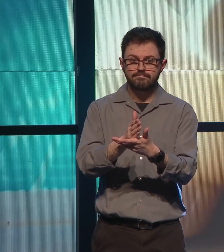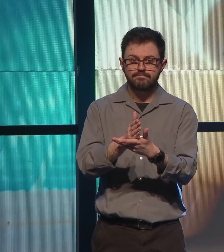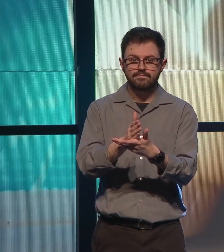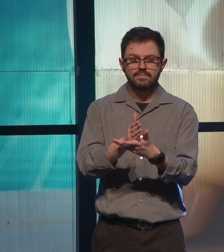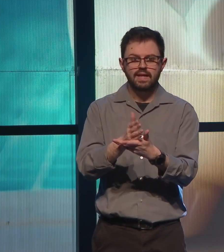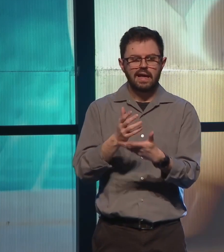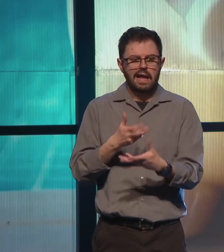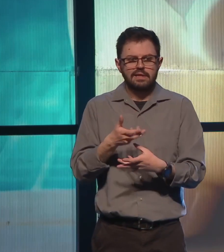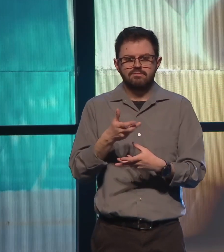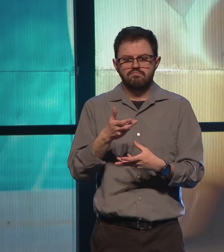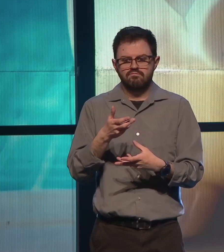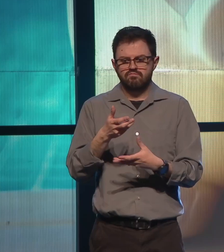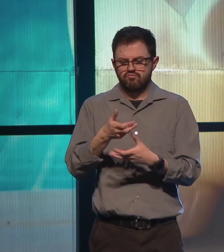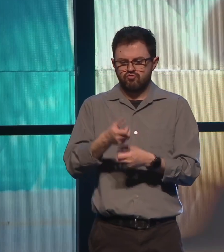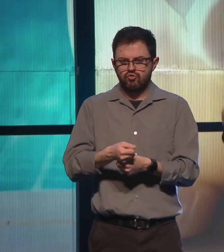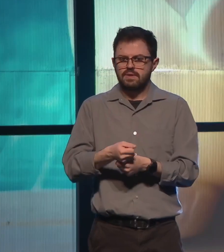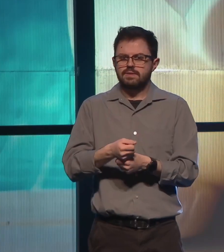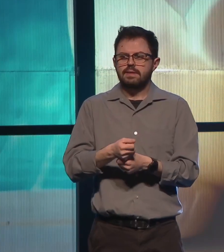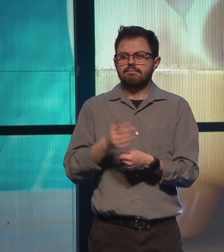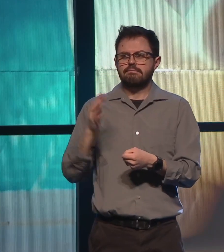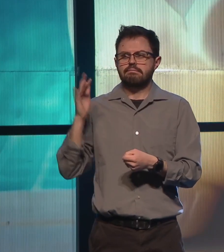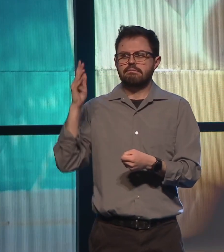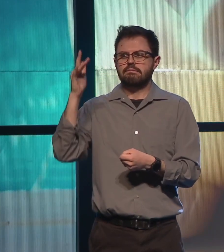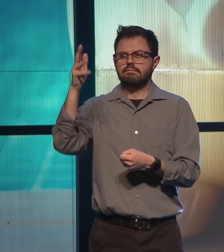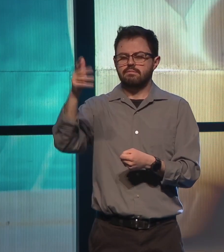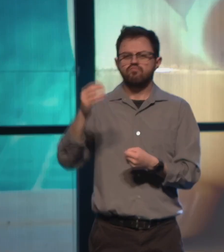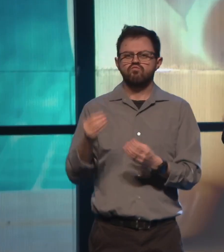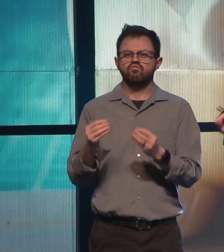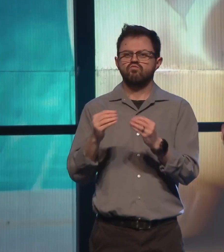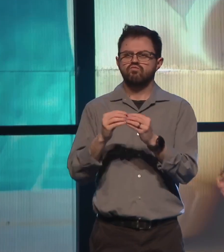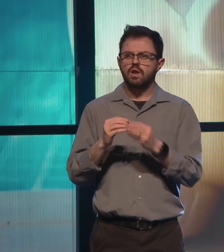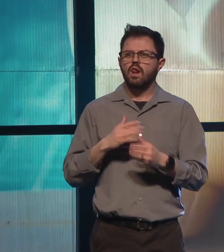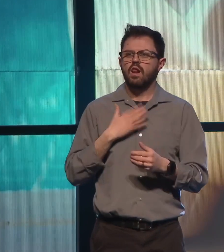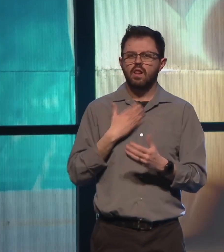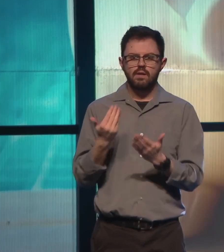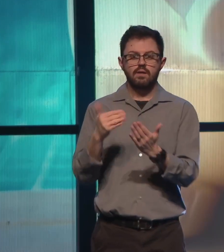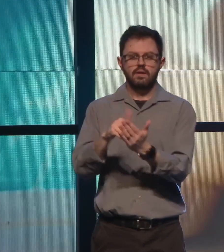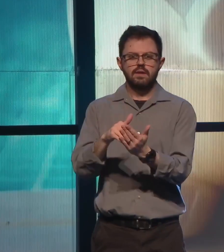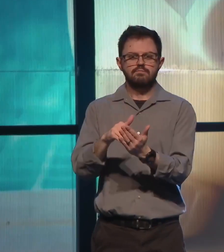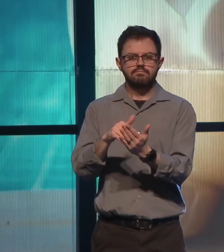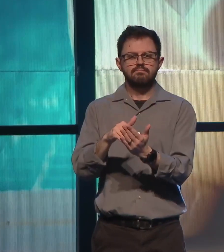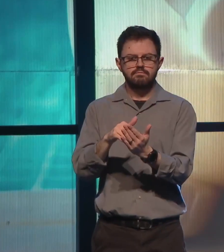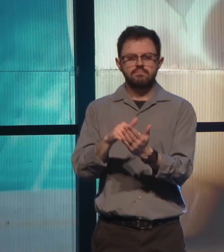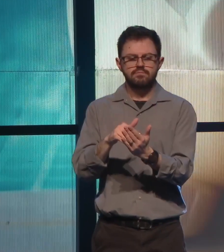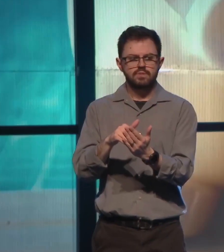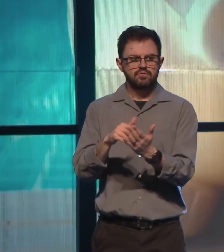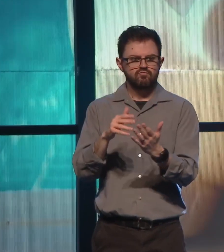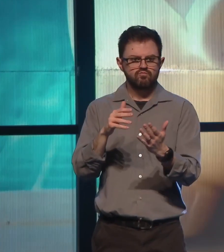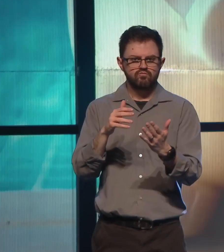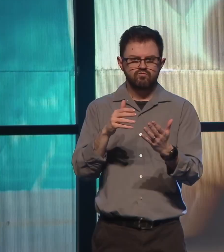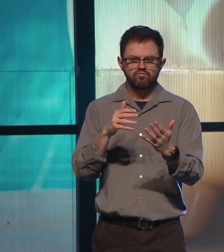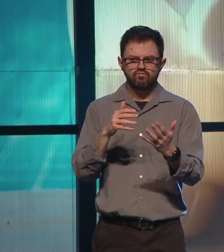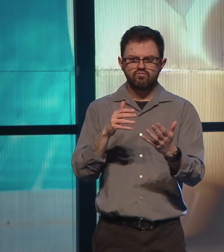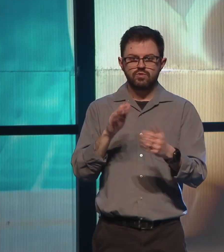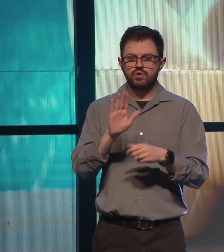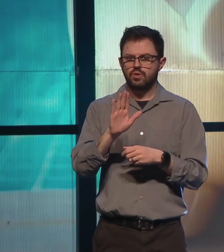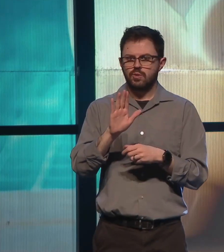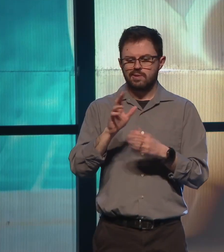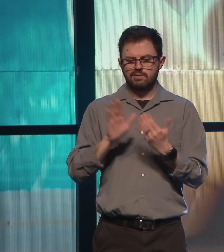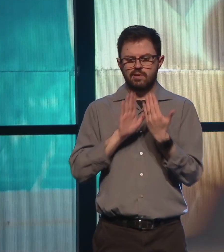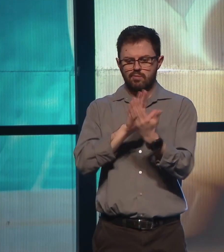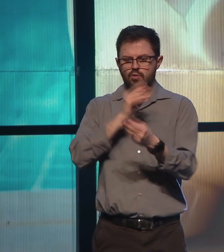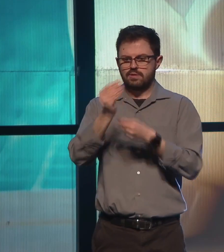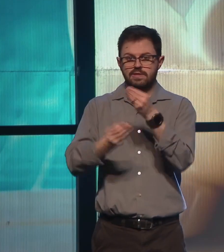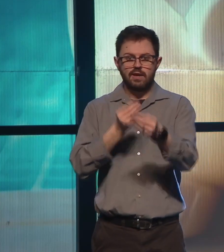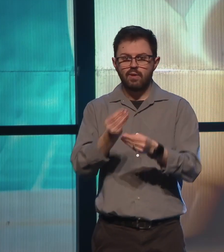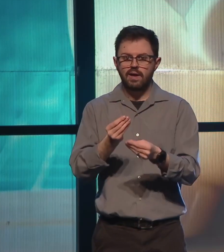just trust that your joy can grow and build over time. You're where you are in your generosity, right? Your generosity might be like, I'm gonna give 1%. I